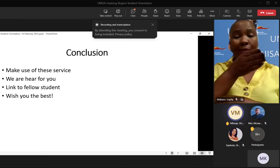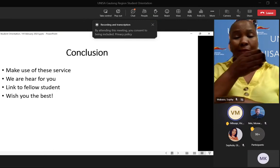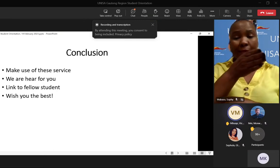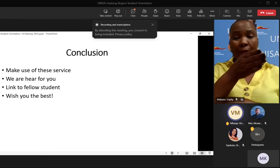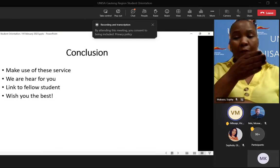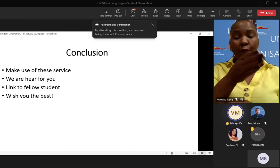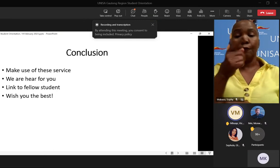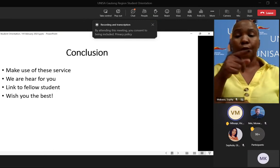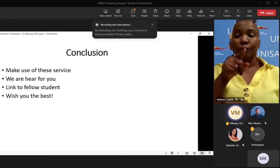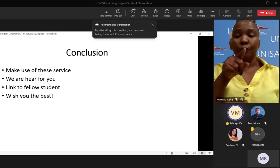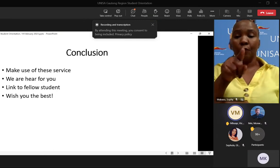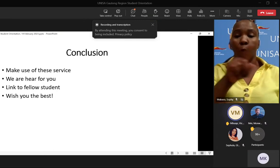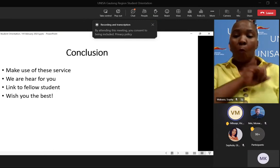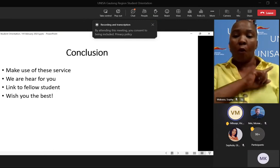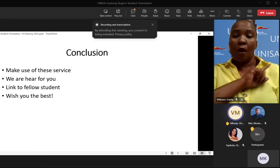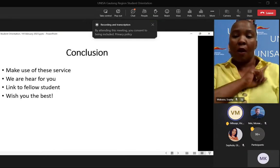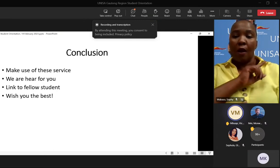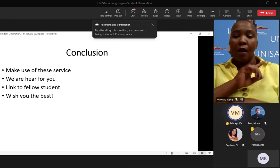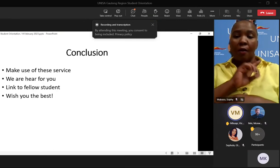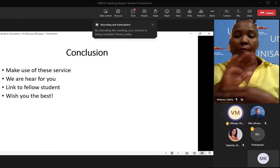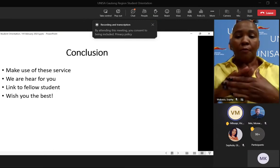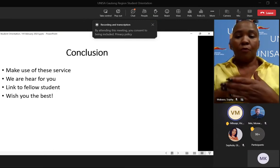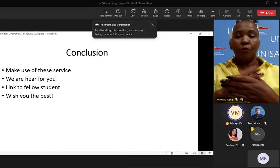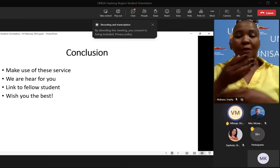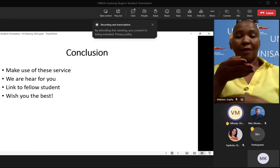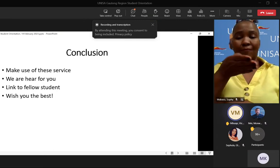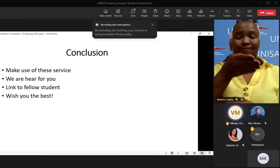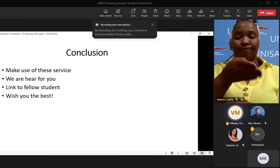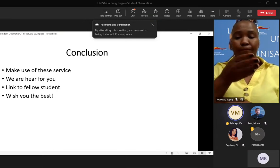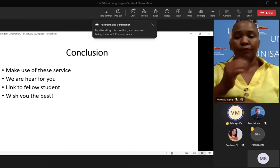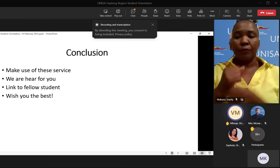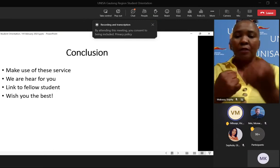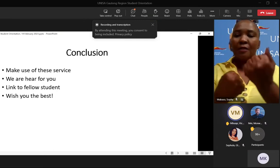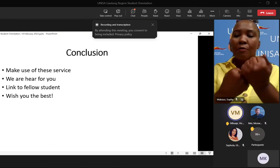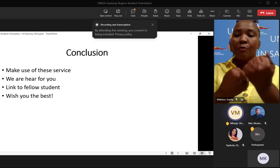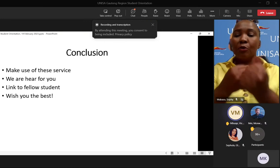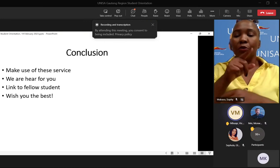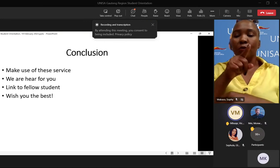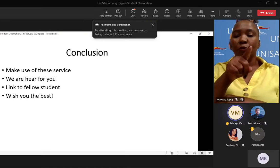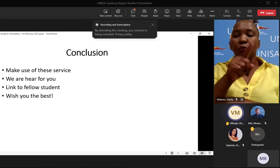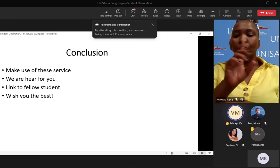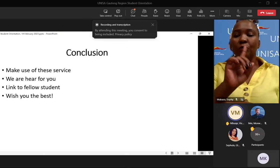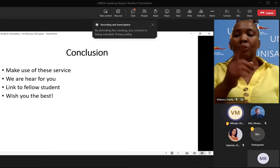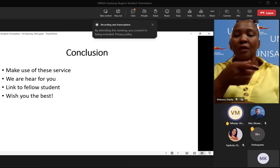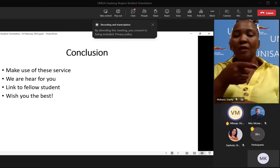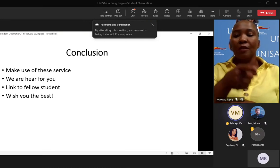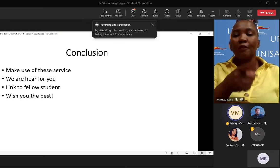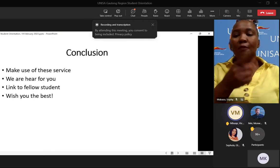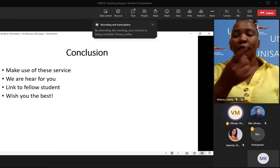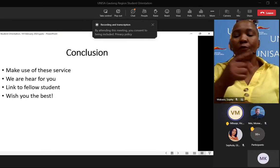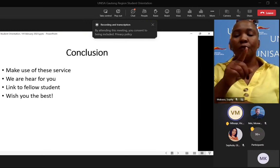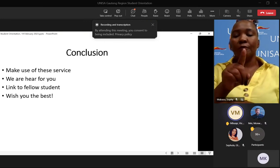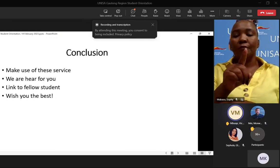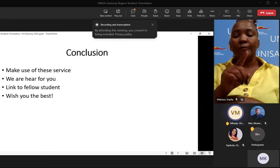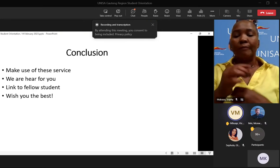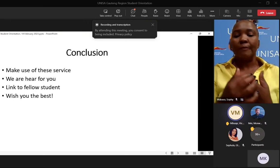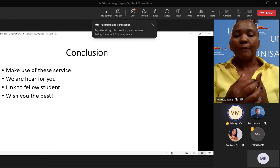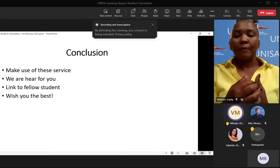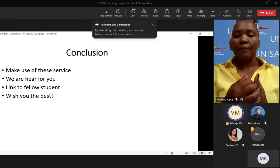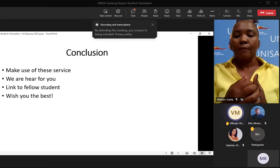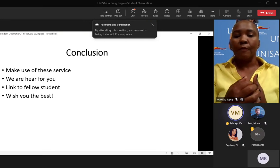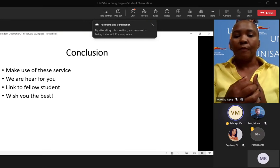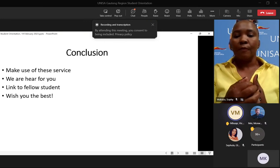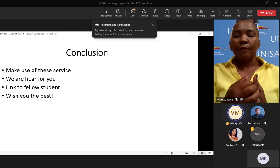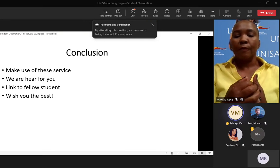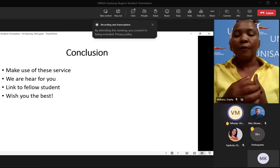we are here to support you we want to hear from you we want to see how we can improve we want to hear how we can make